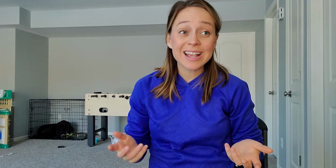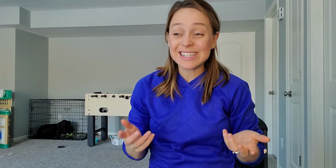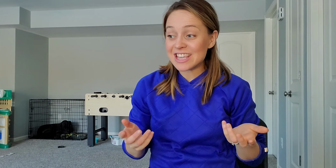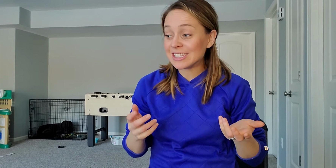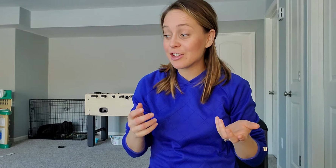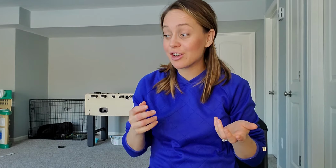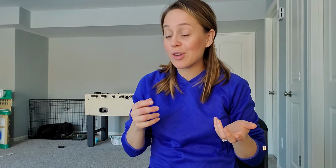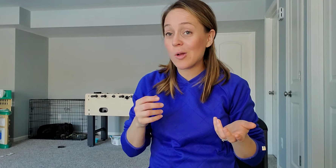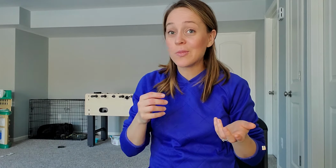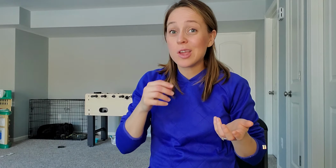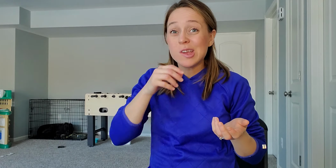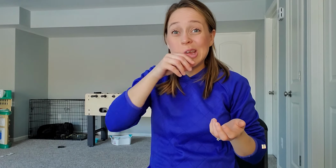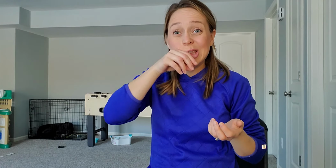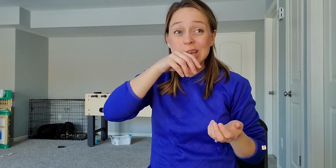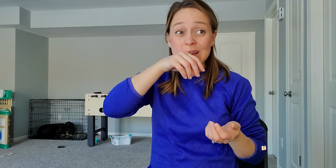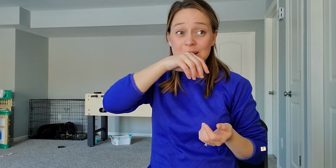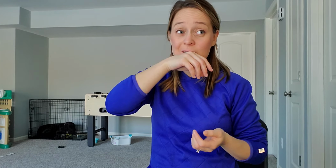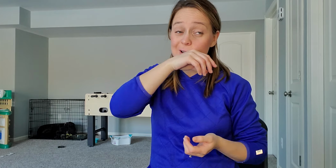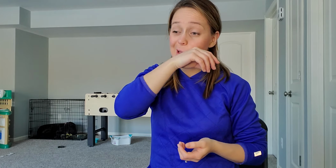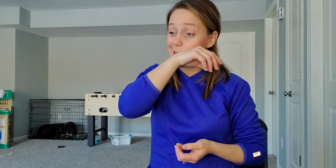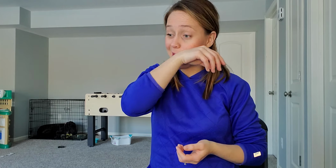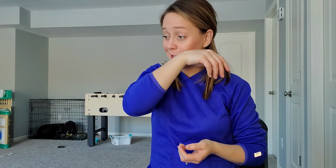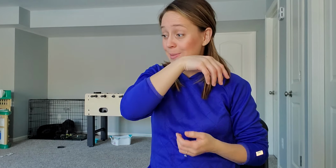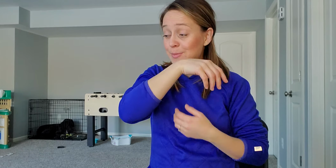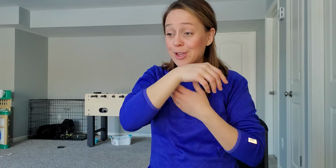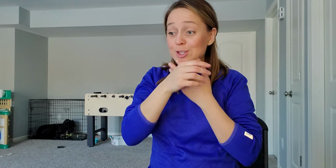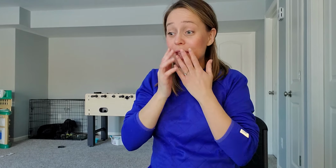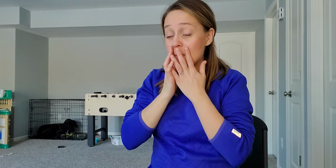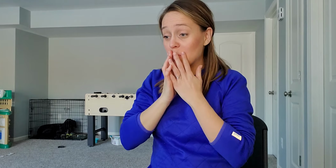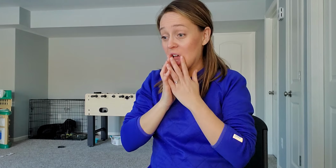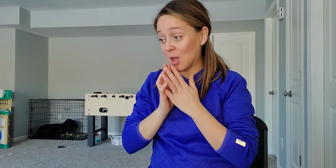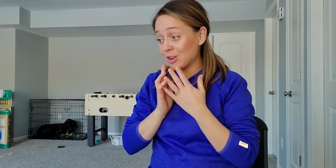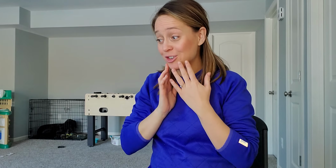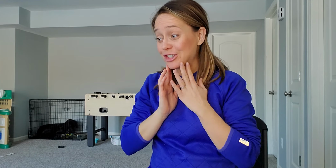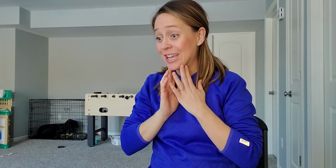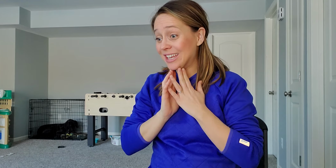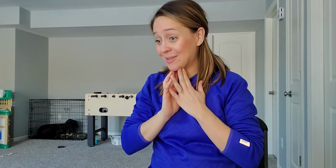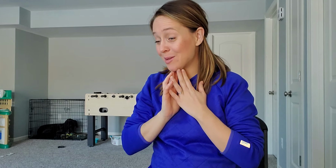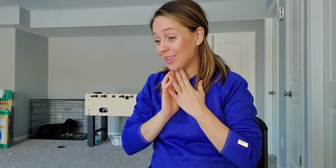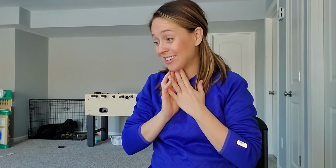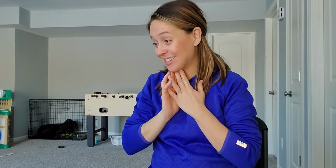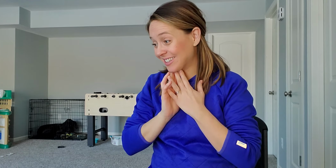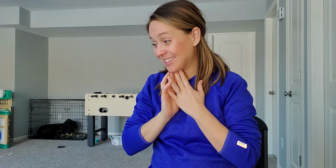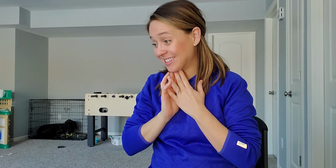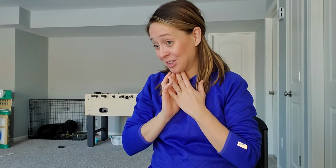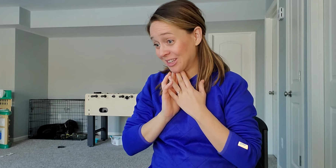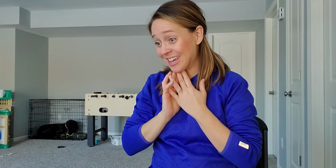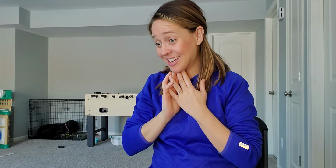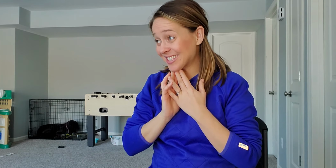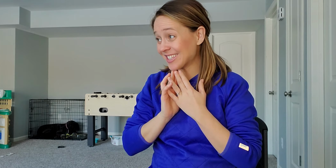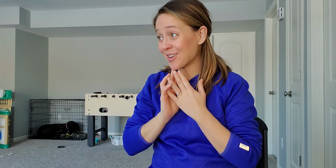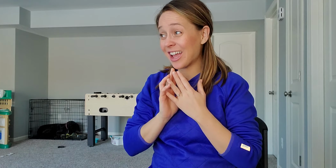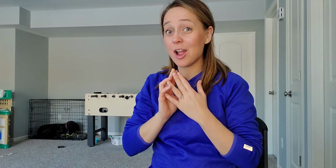eat cereal, do you ever have to go like this because you get milk on your chin, maybe? Mm-hmm. Yes? Okay,